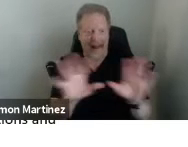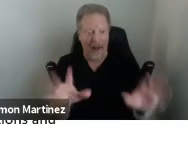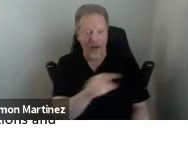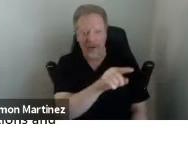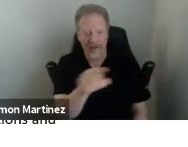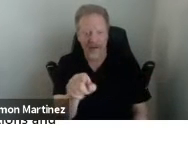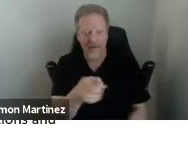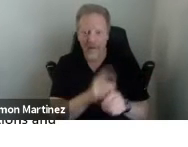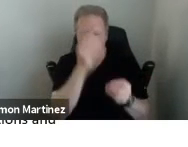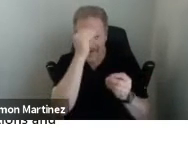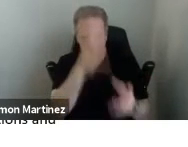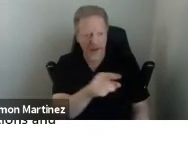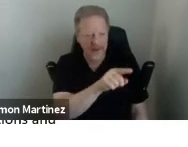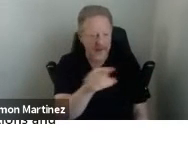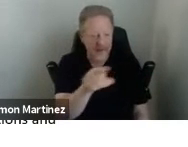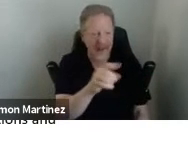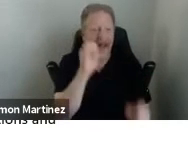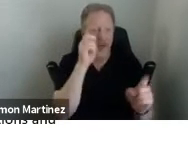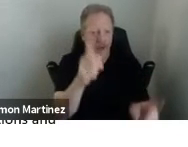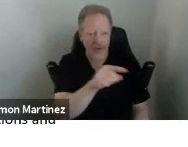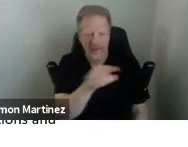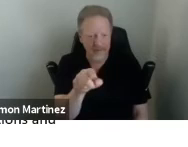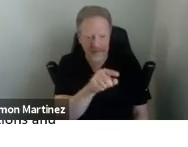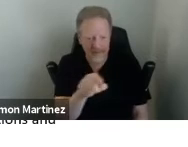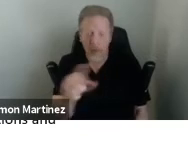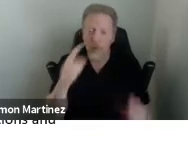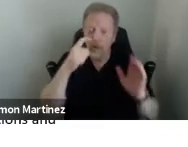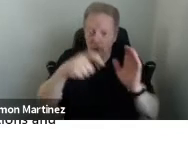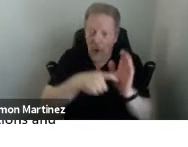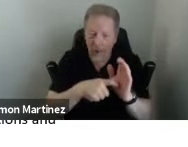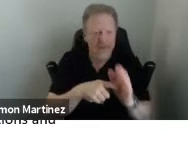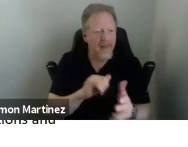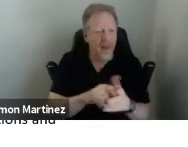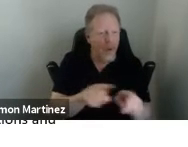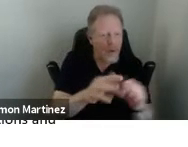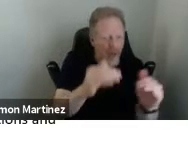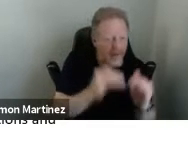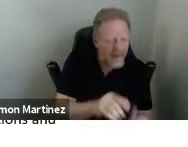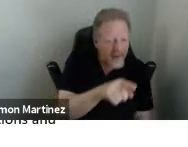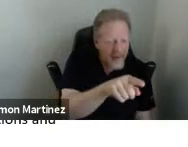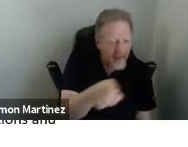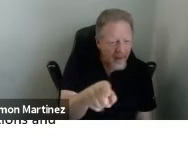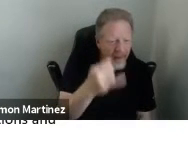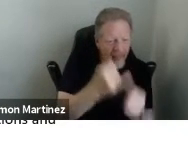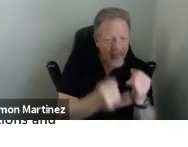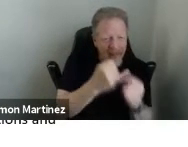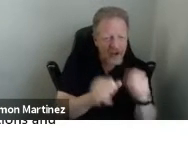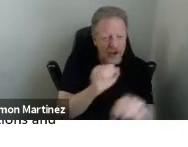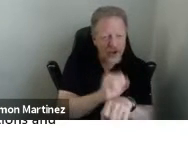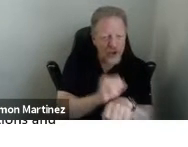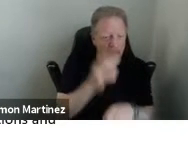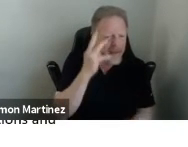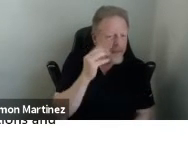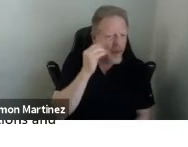the information, and then the education. If you notice also underneath the last job experience